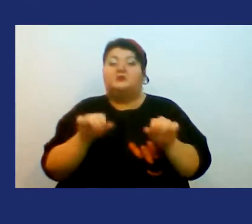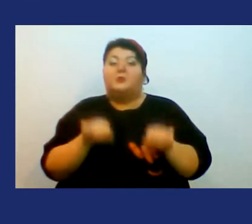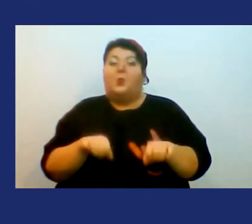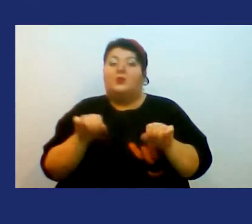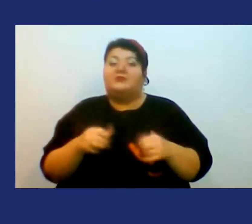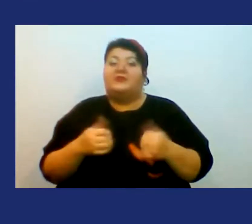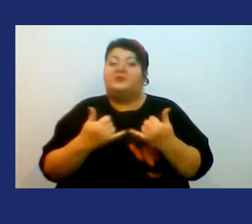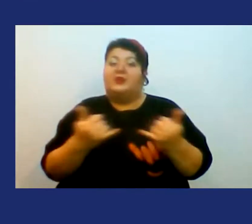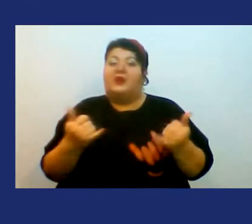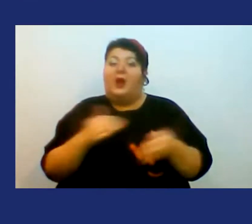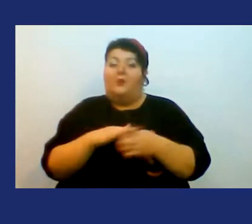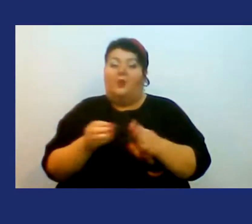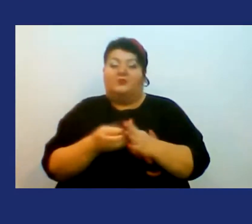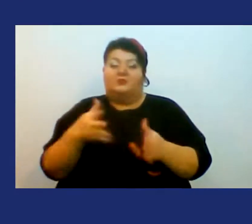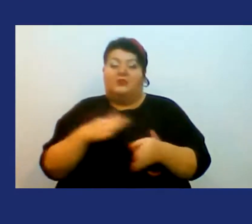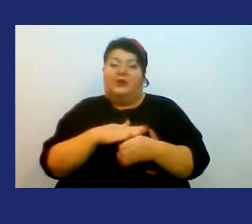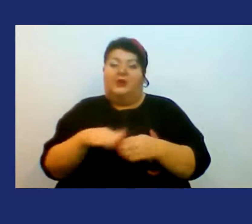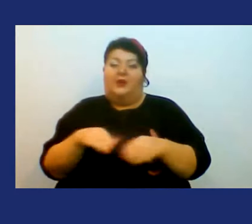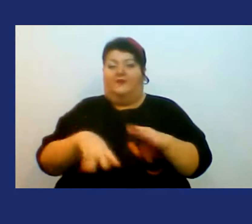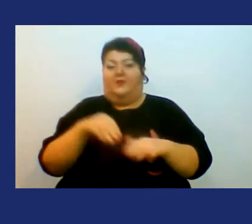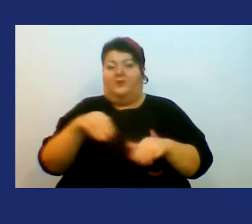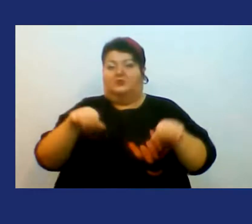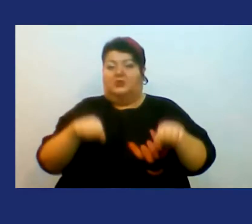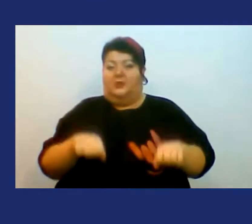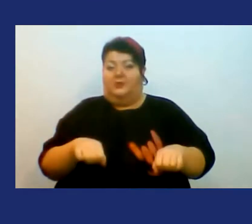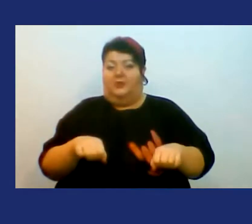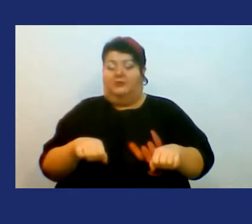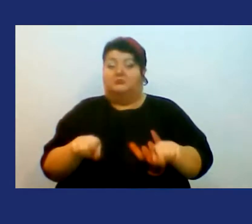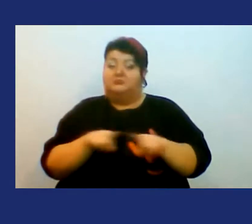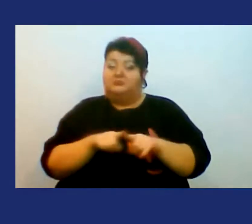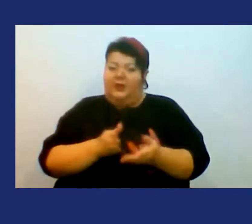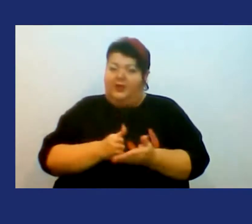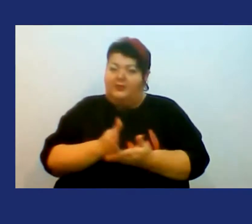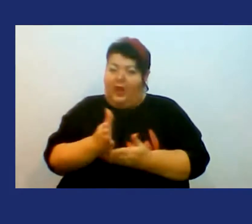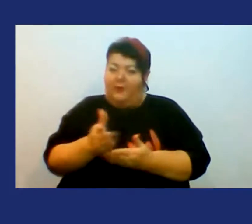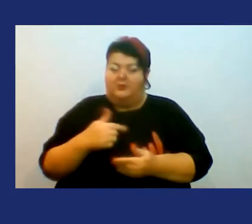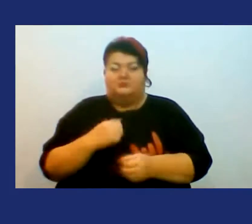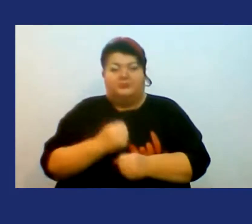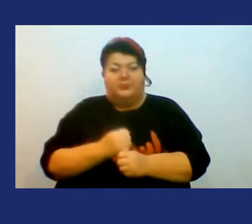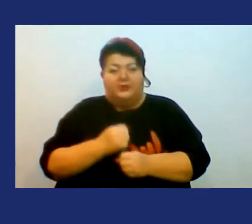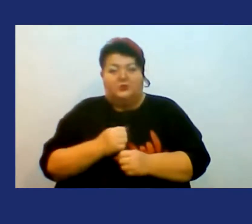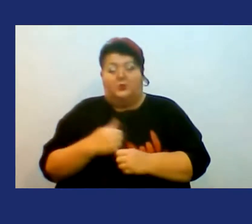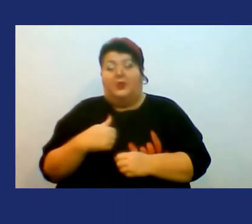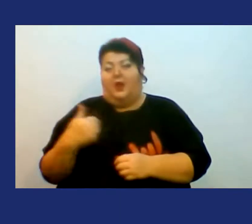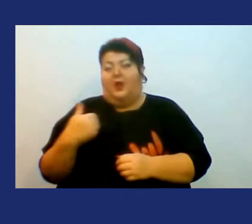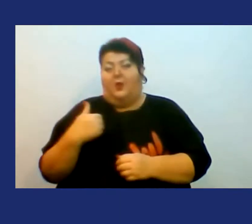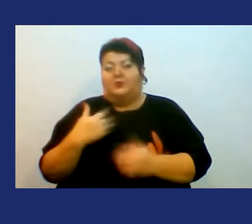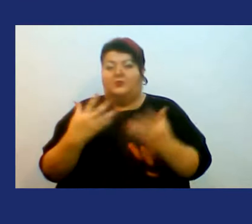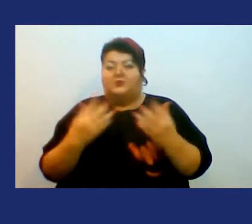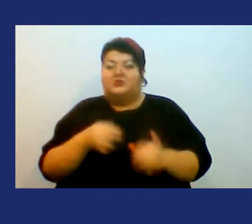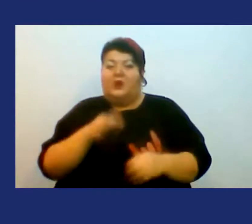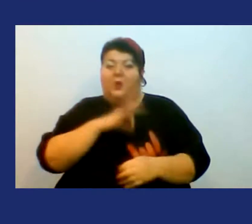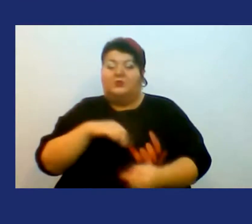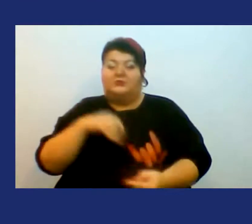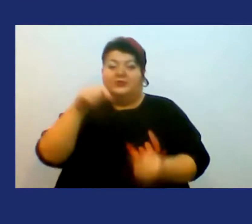this context. They provide more opportunities for full exercising of voting rights. And that's what we're